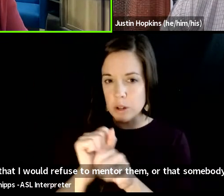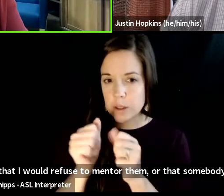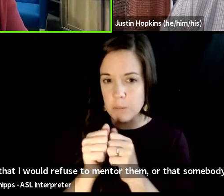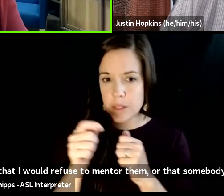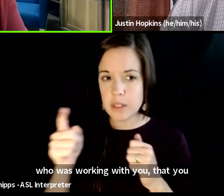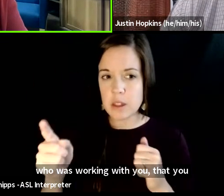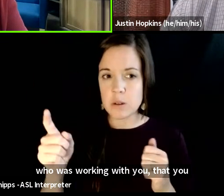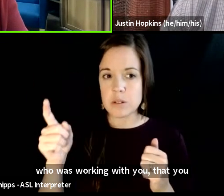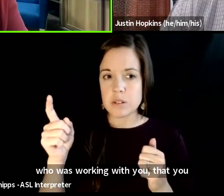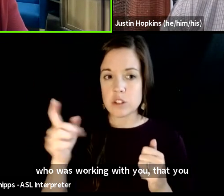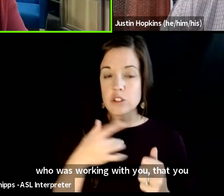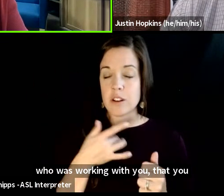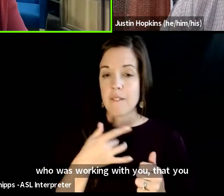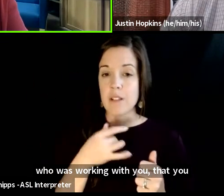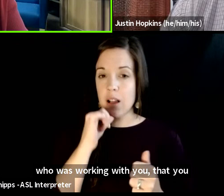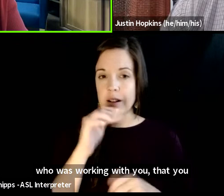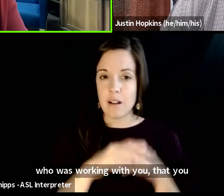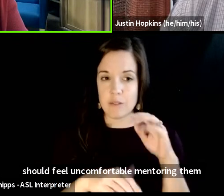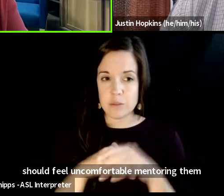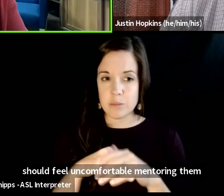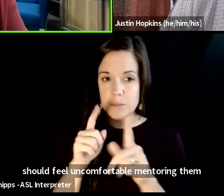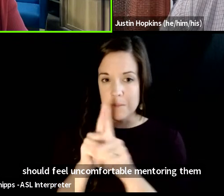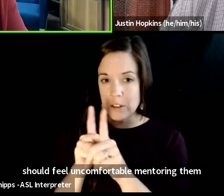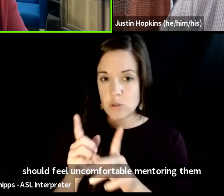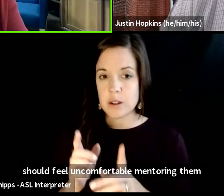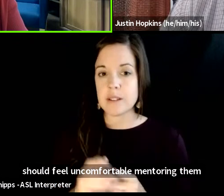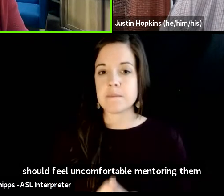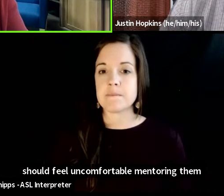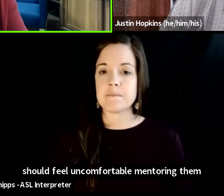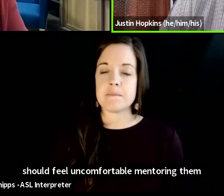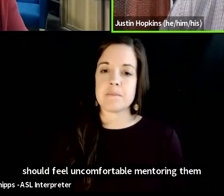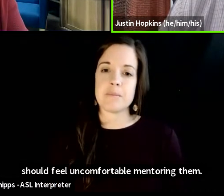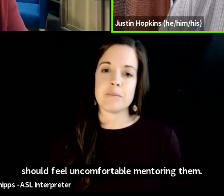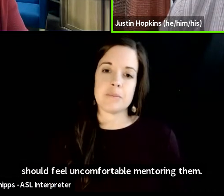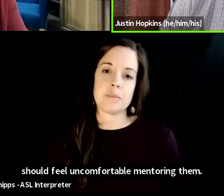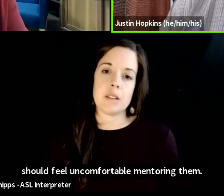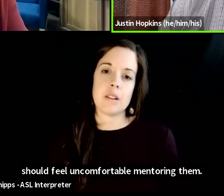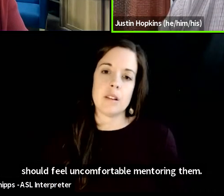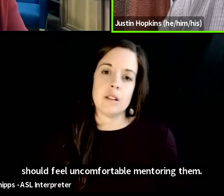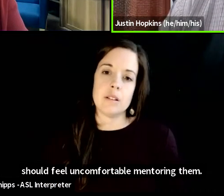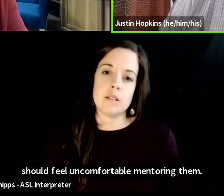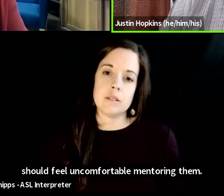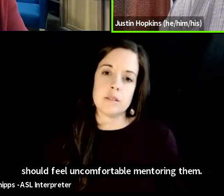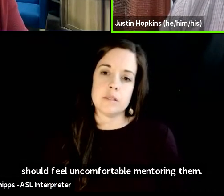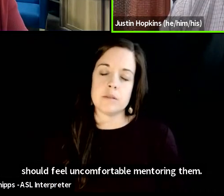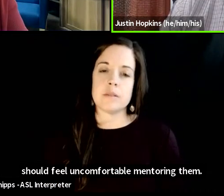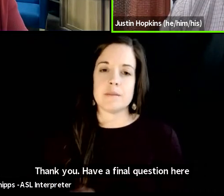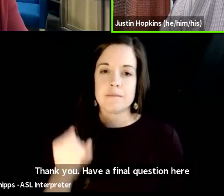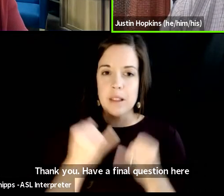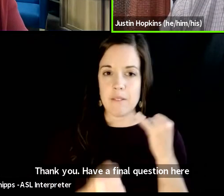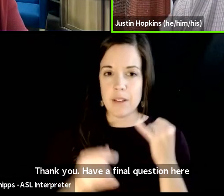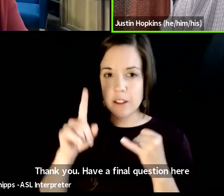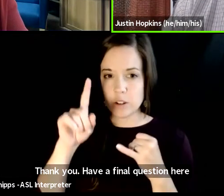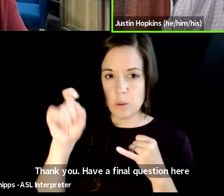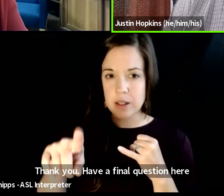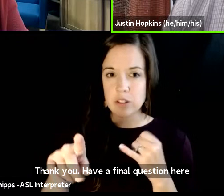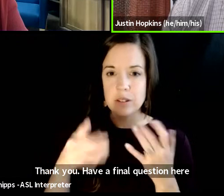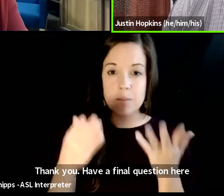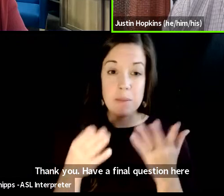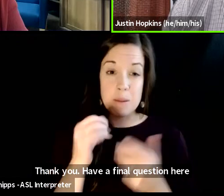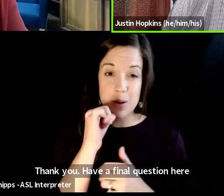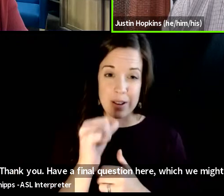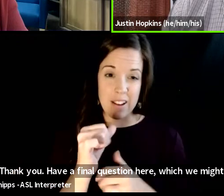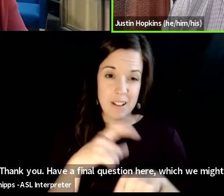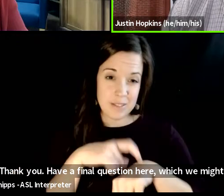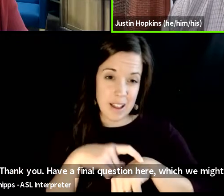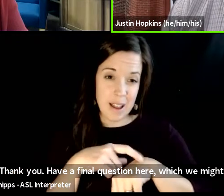should feel uncomfortable mentoring them. Thank you. I have a final question here, which we might not have time to answer